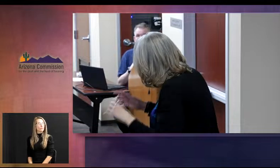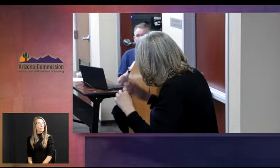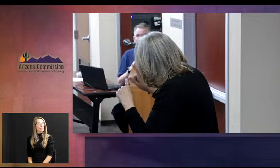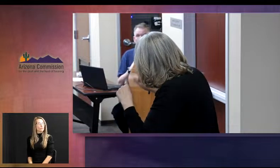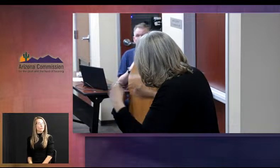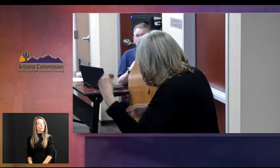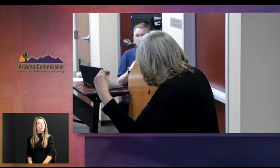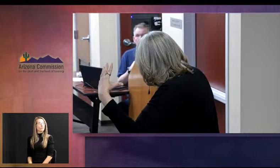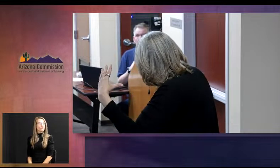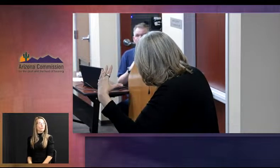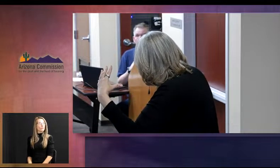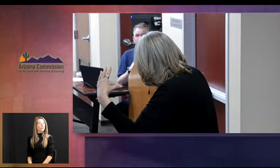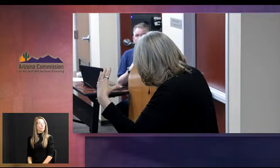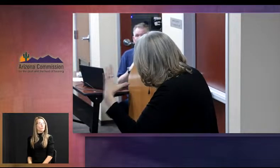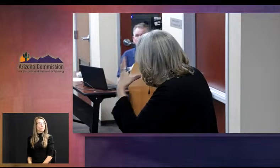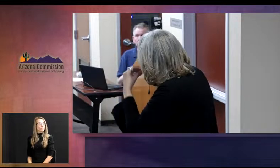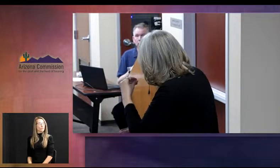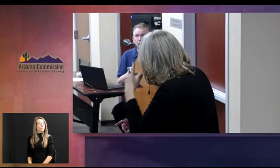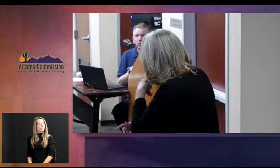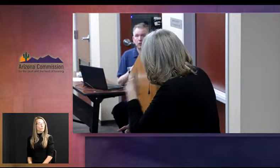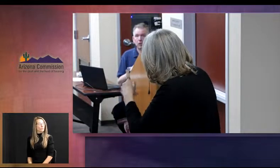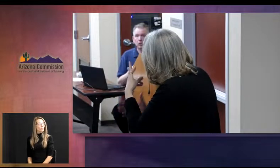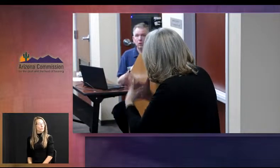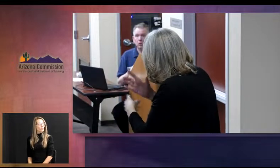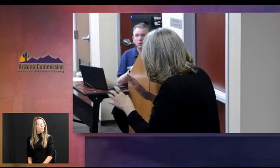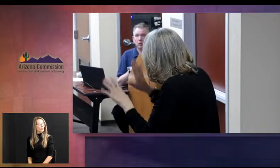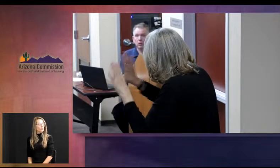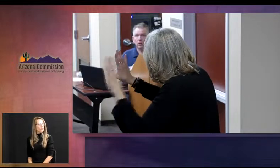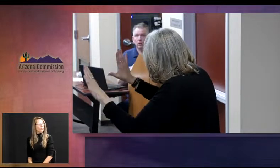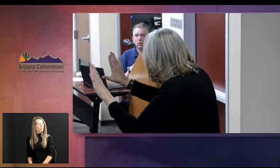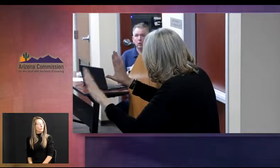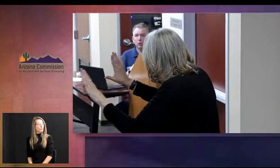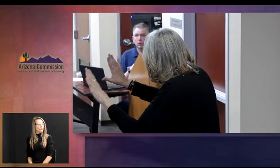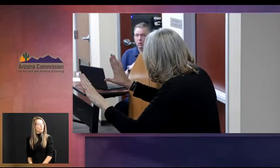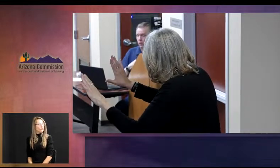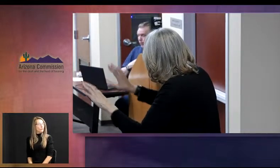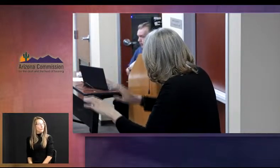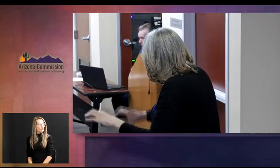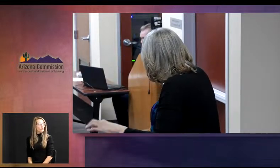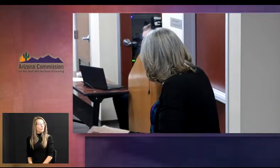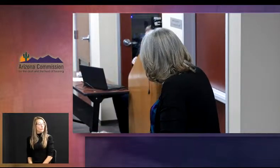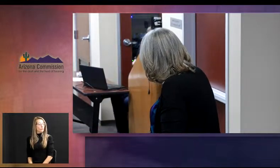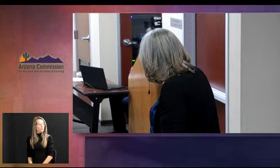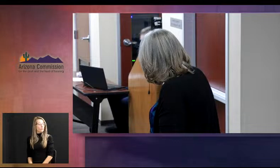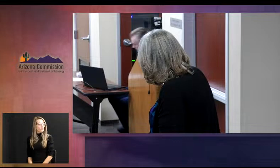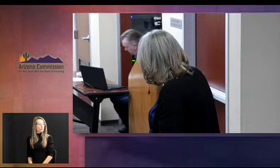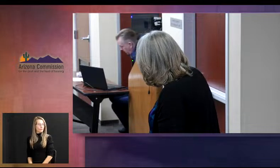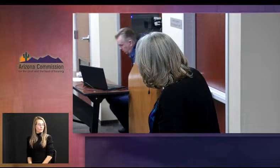Yeah, we need the camera on and the PowerPoint both, one in one.